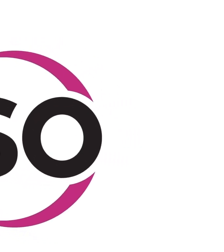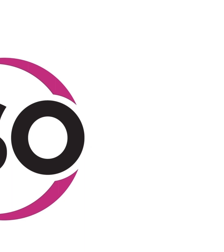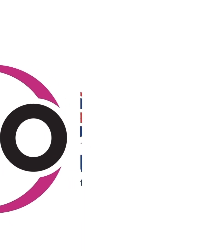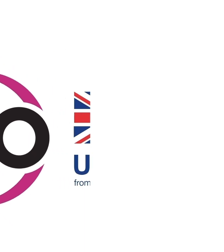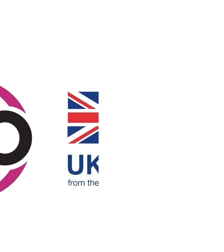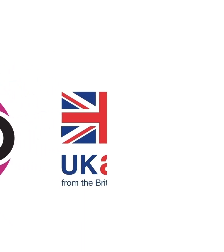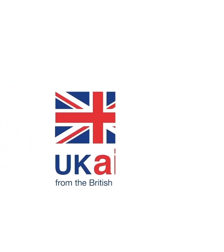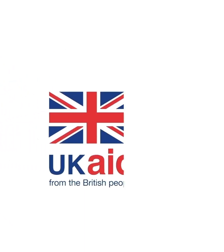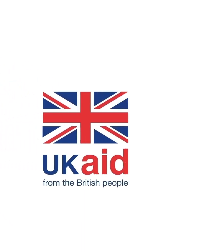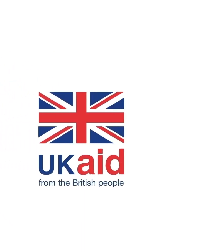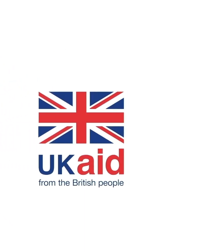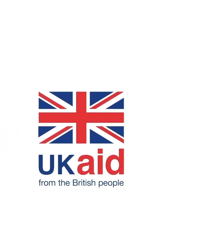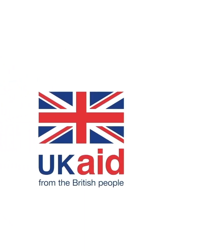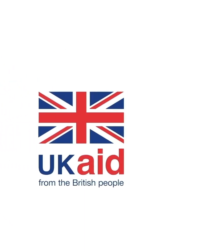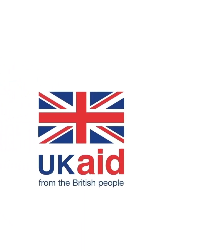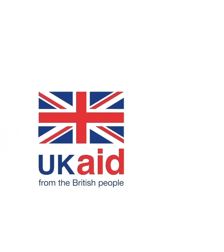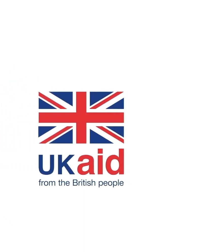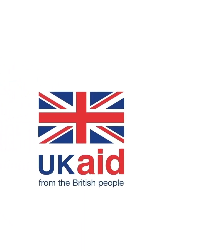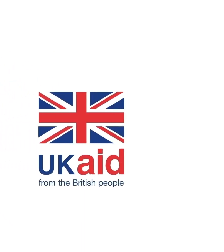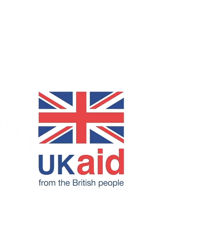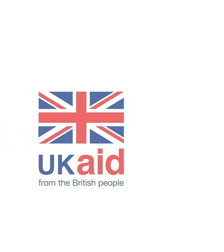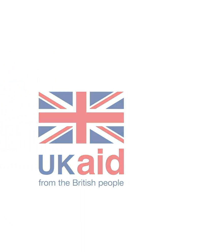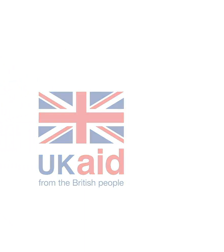VSO UK Aid.